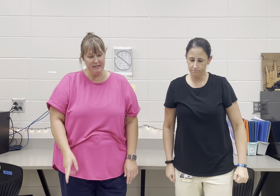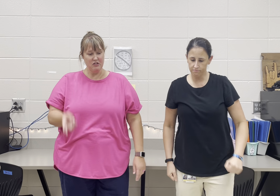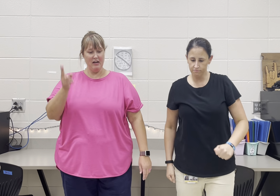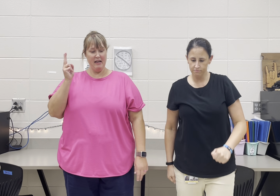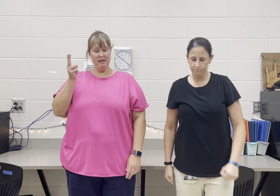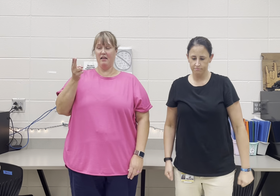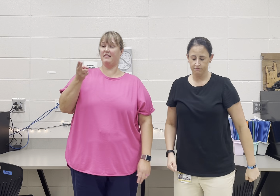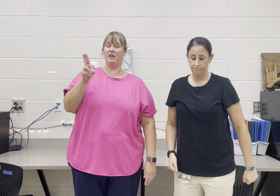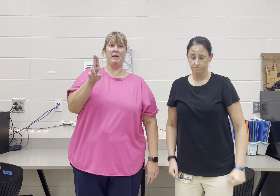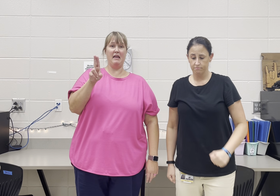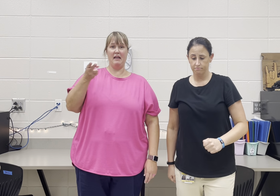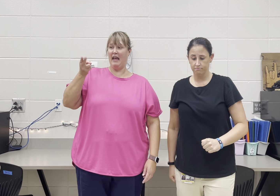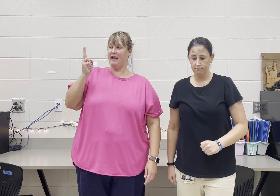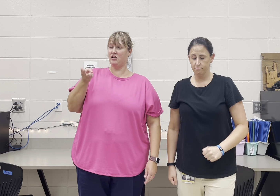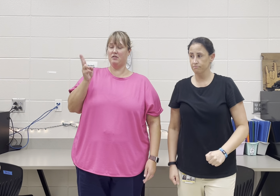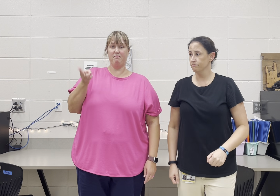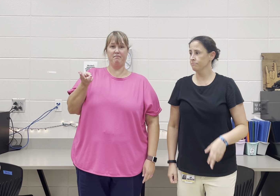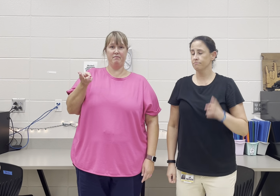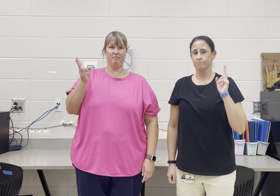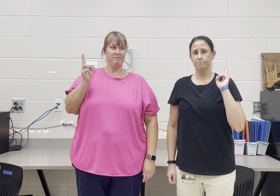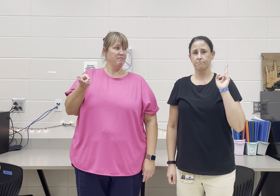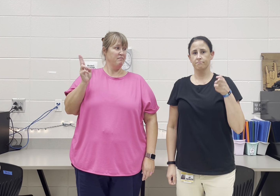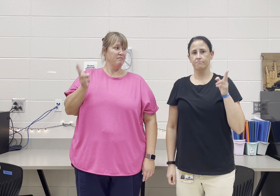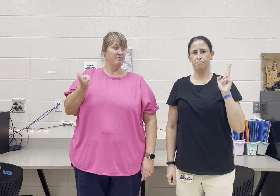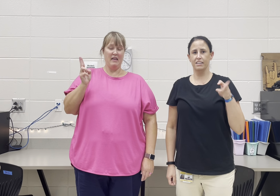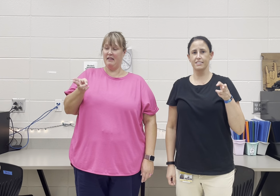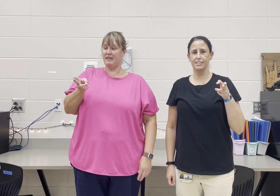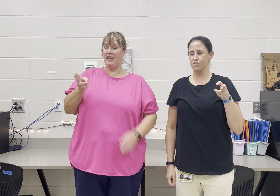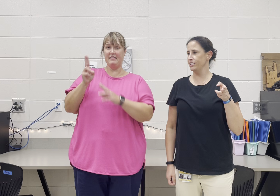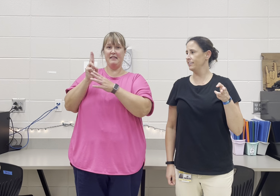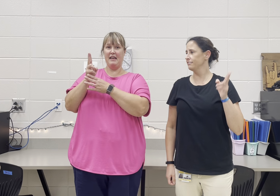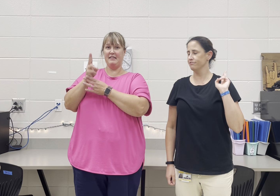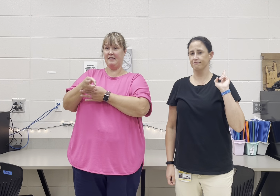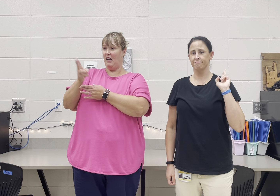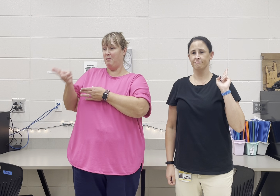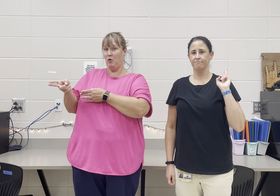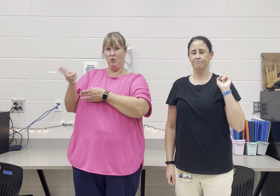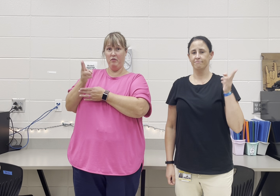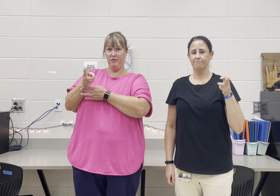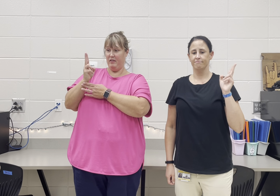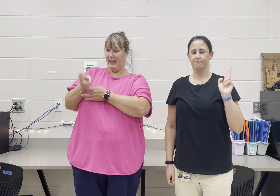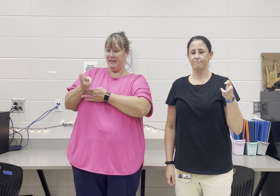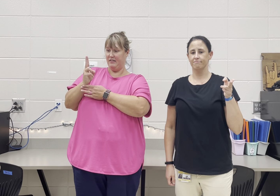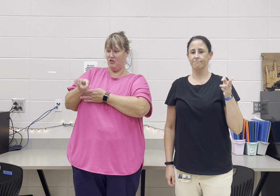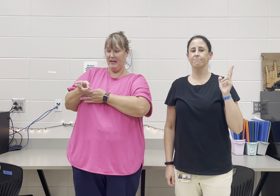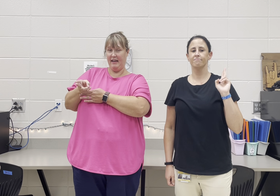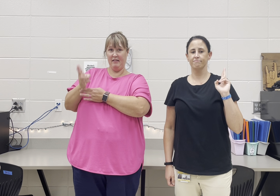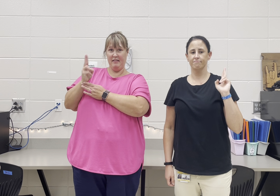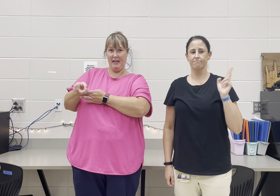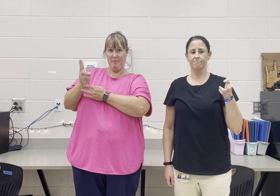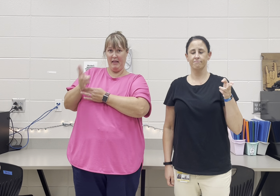History is going to be an H. Because It's- history it does not move. It is straight down in the same place.